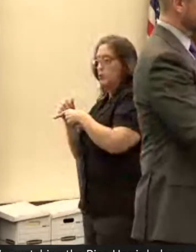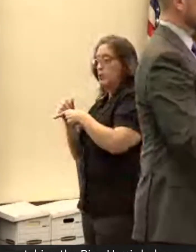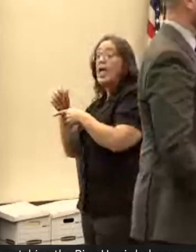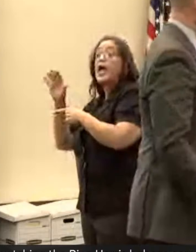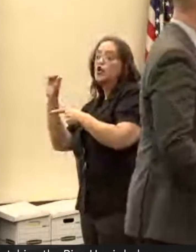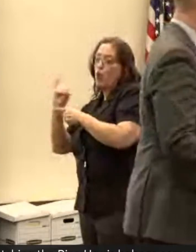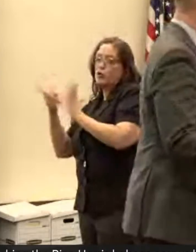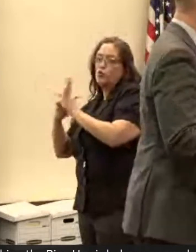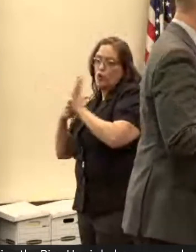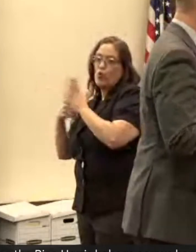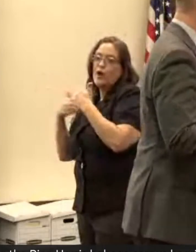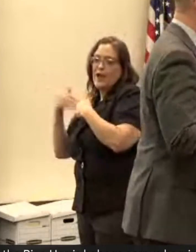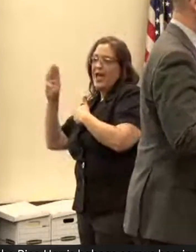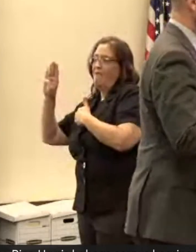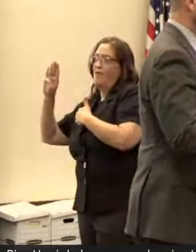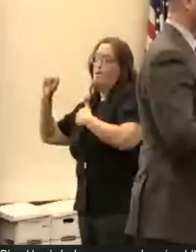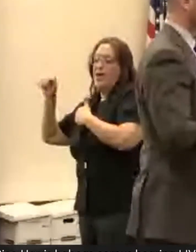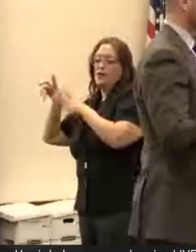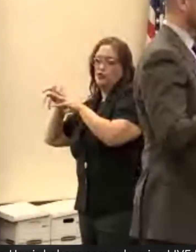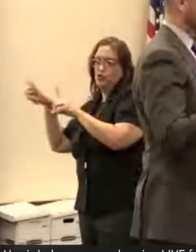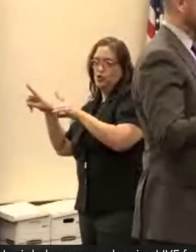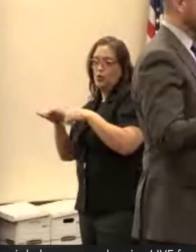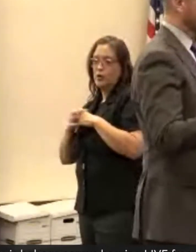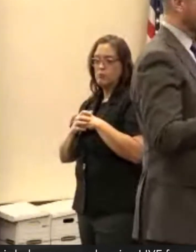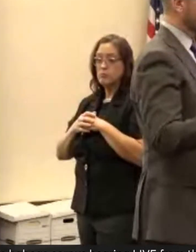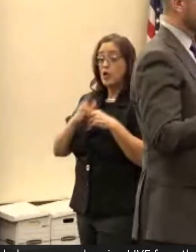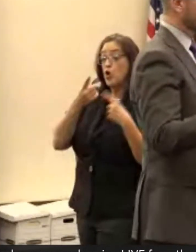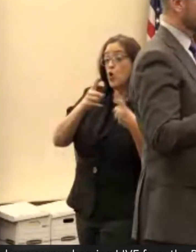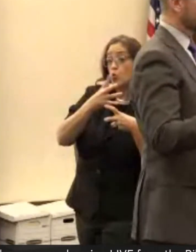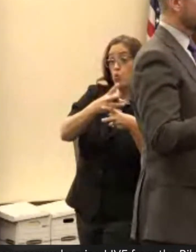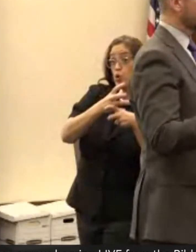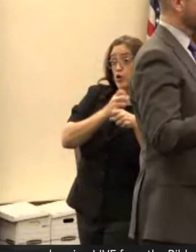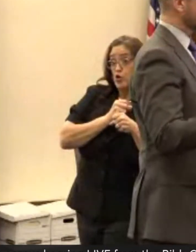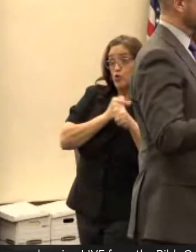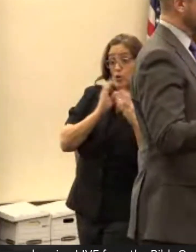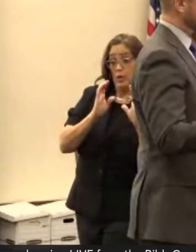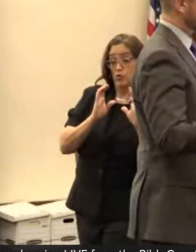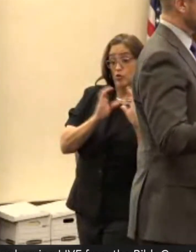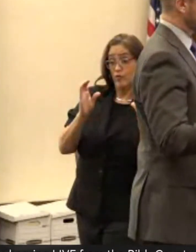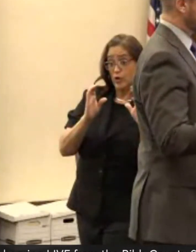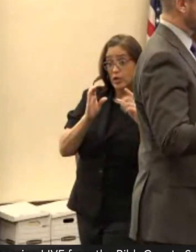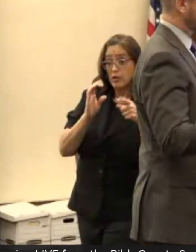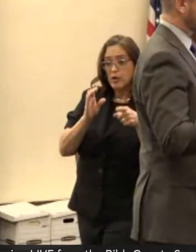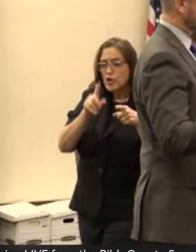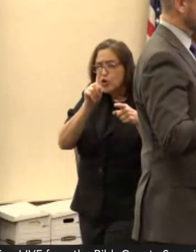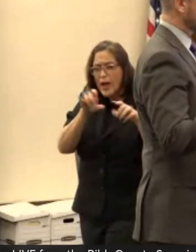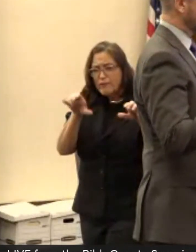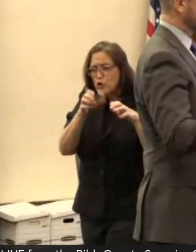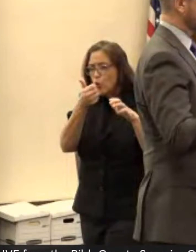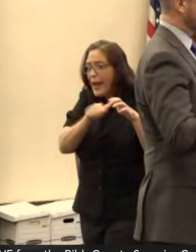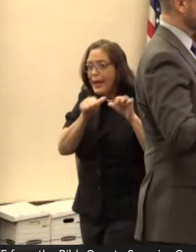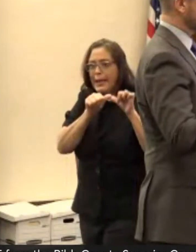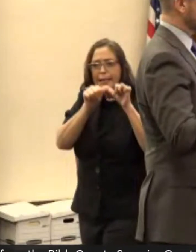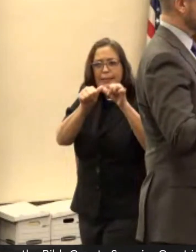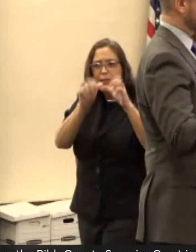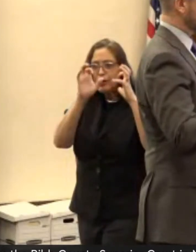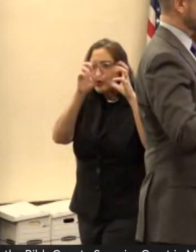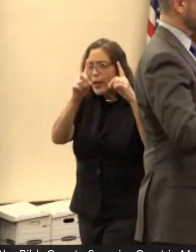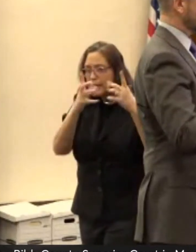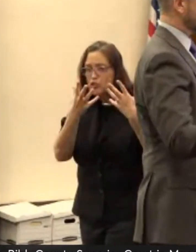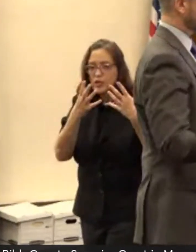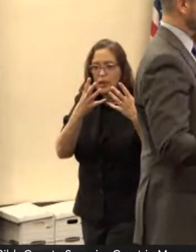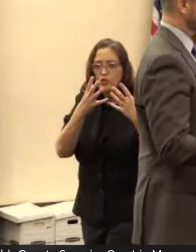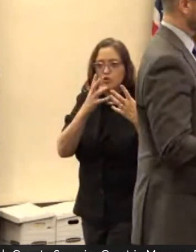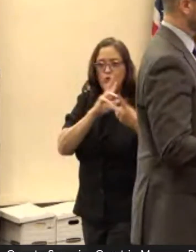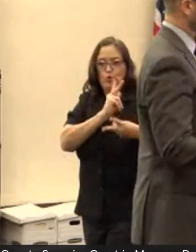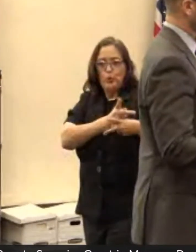as well. once you obtain it, is there any manner of continuing education that you have to perform to maintain the